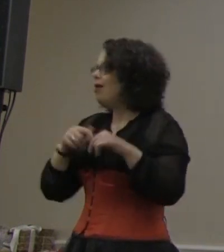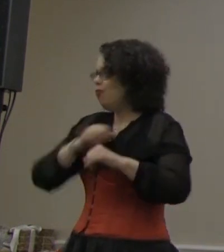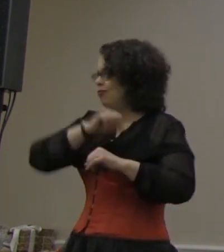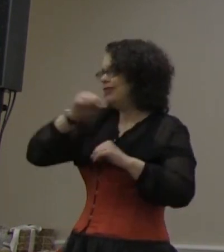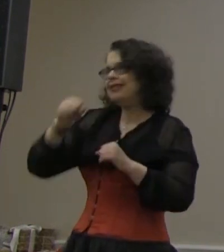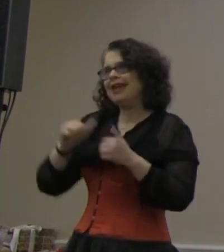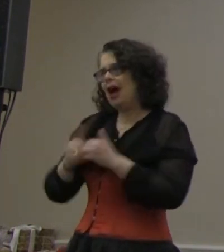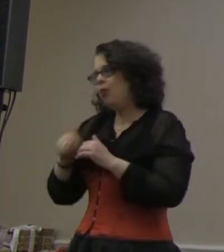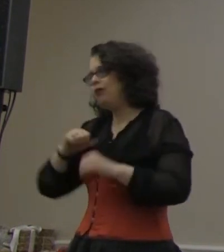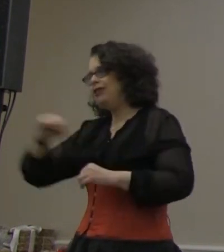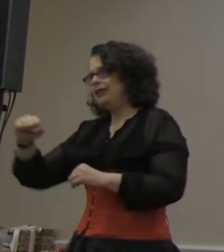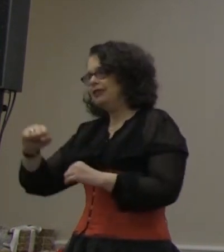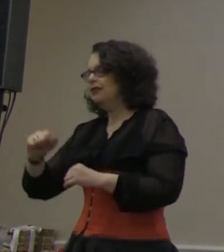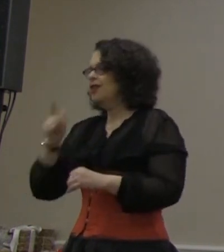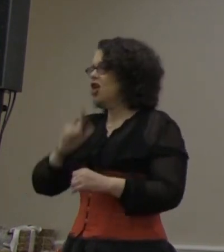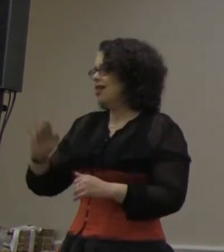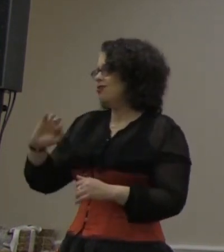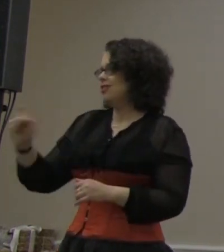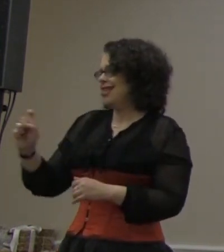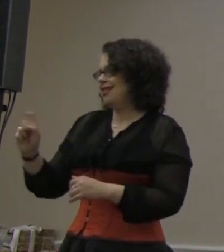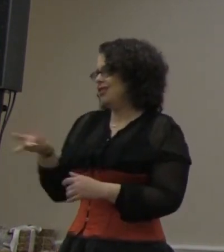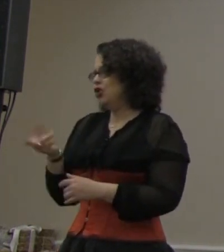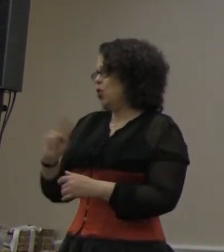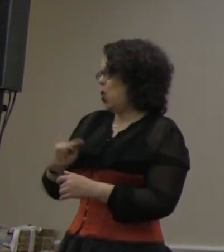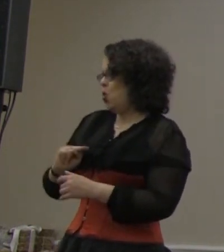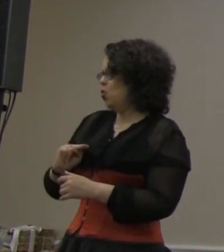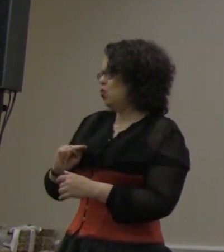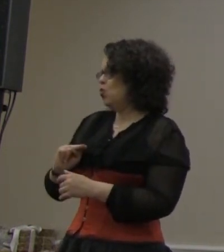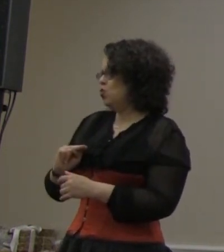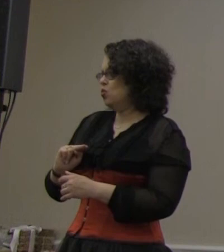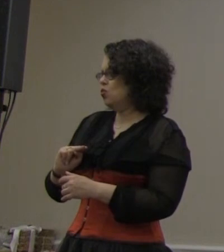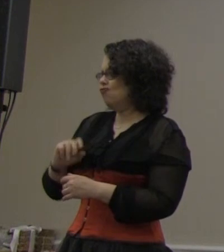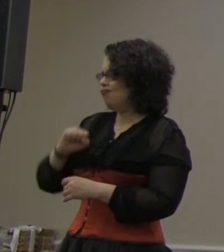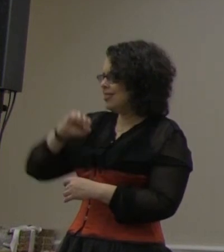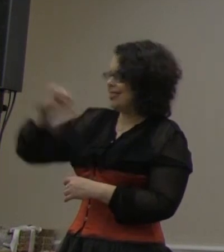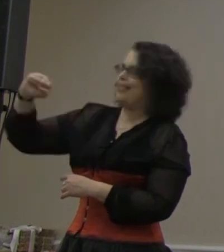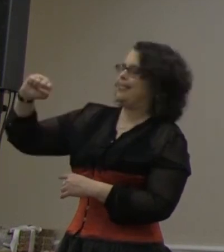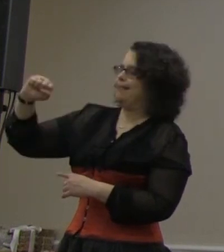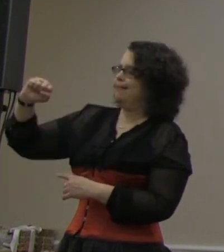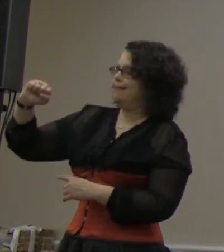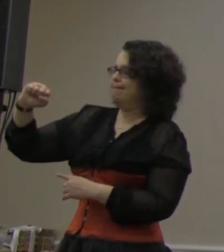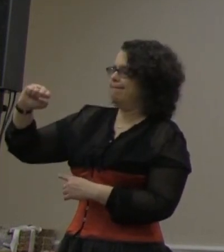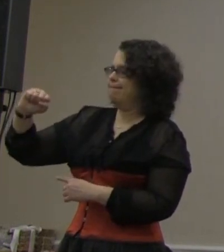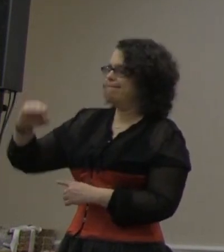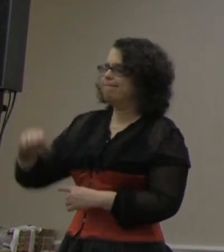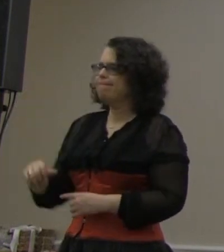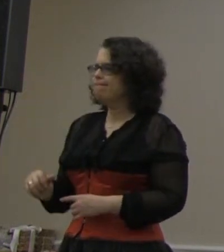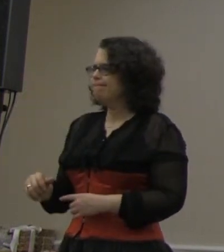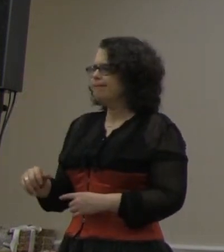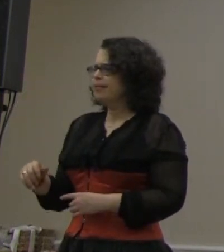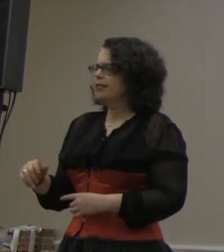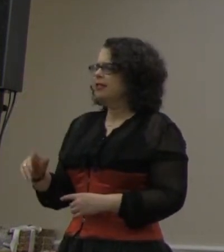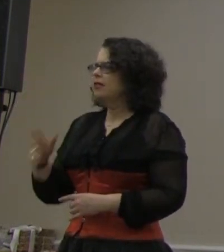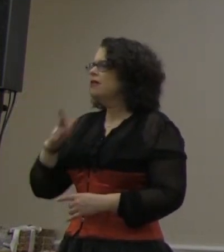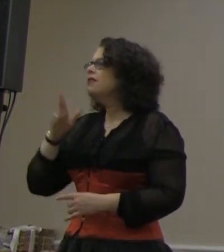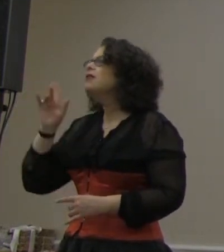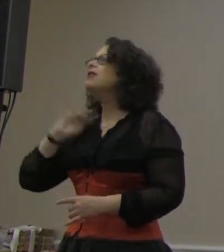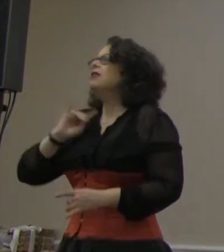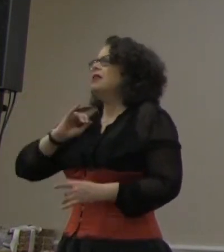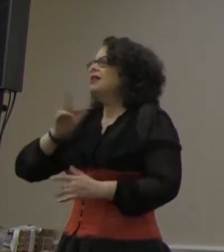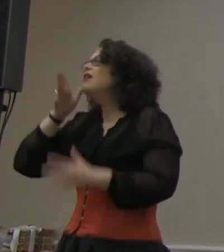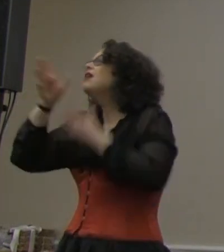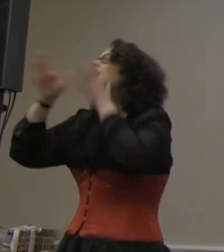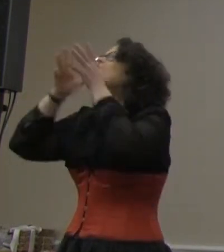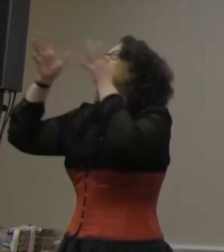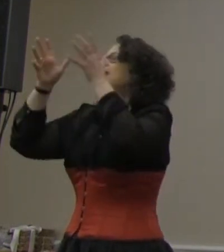Leather sex is its own form of resistance, whose moans and